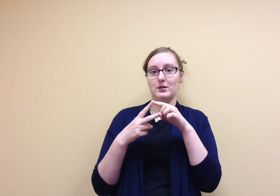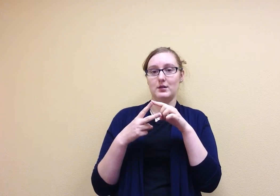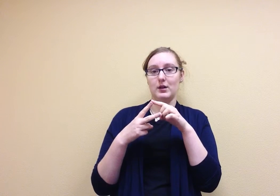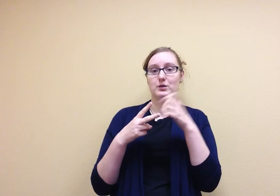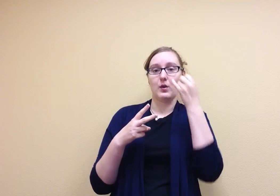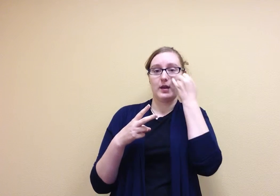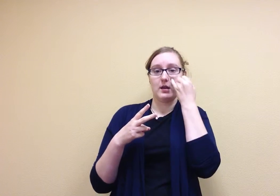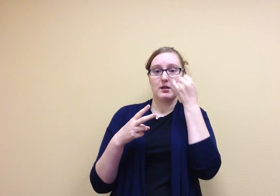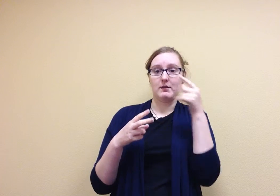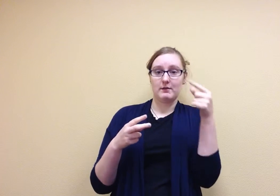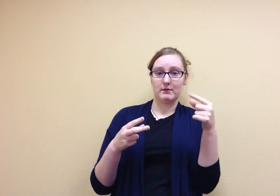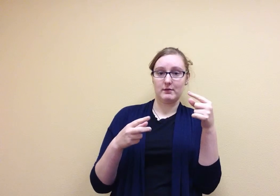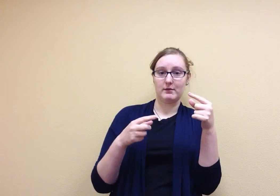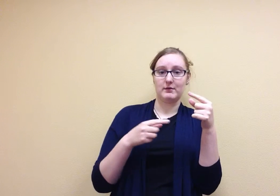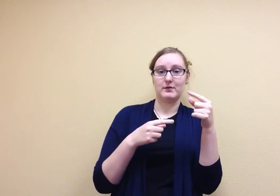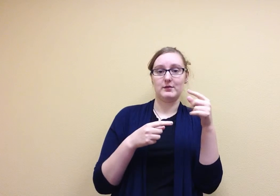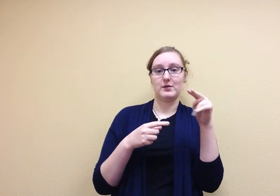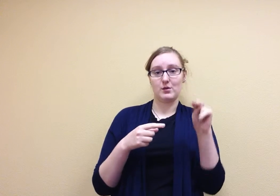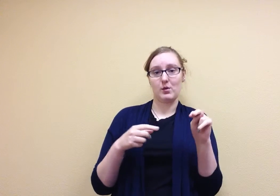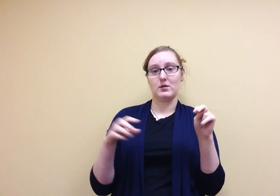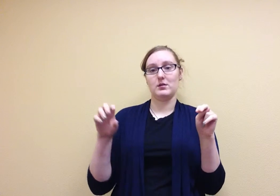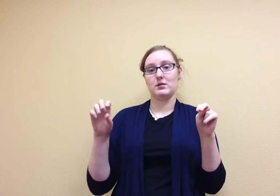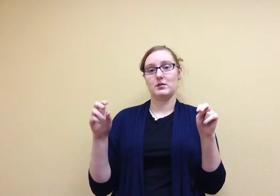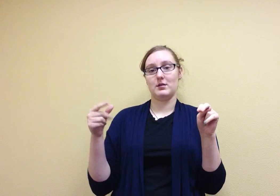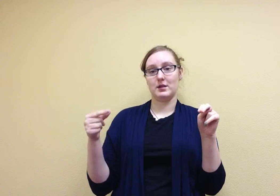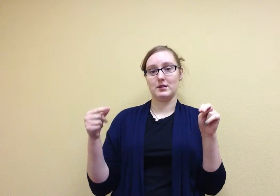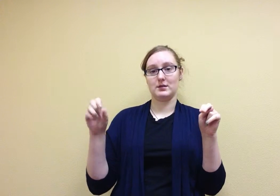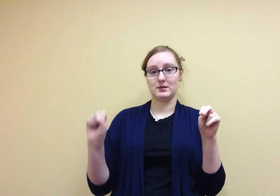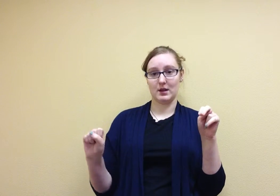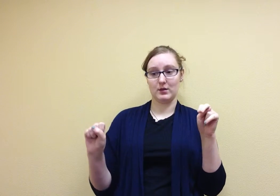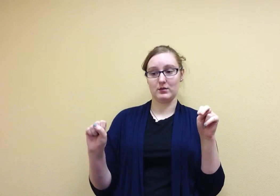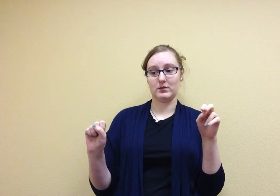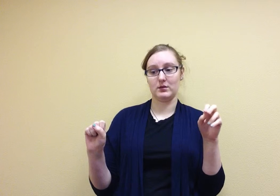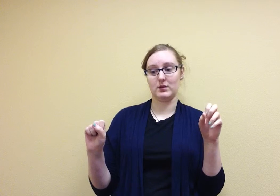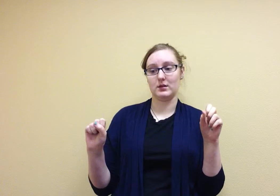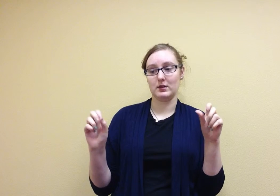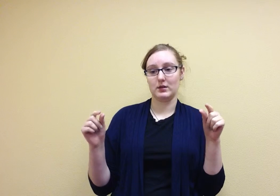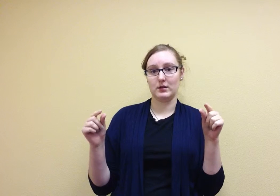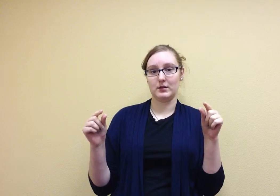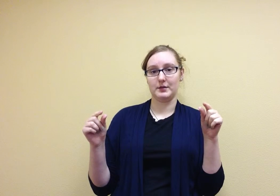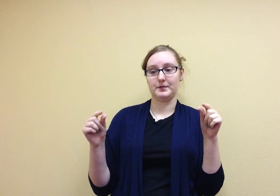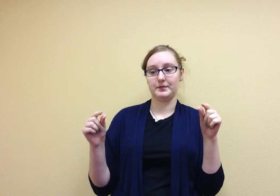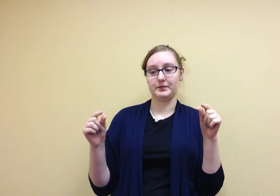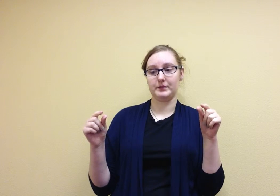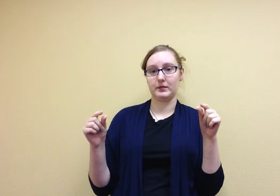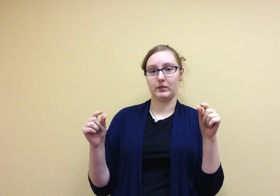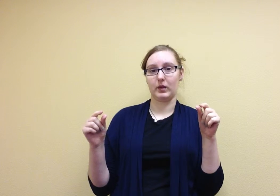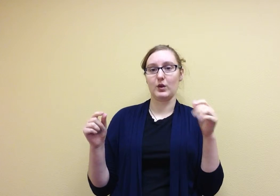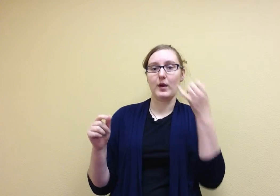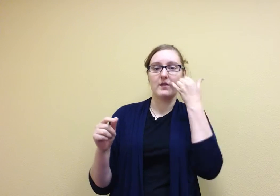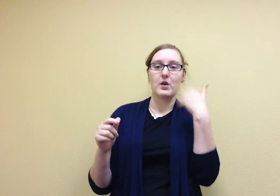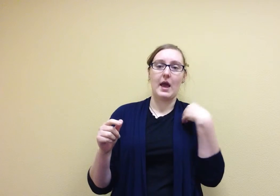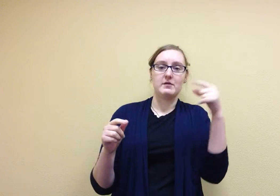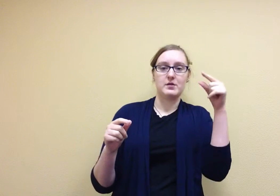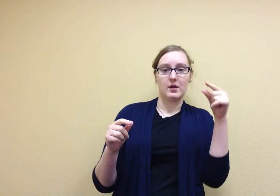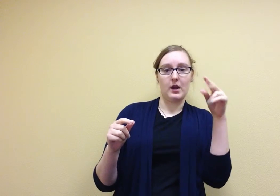a north and a south, and that's a south, this is a what? North. So what do I want to bring in? So I want opposite